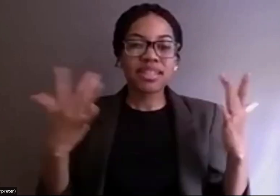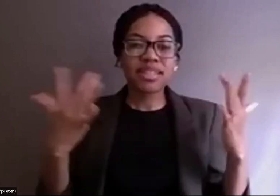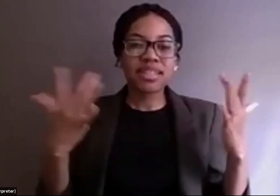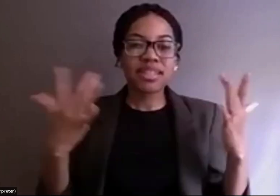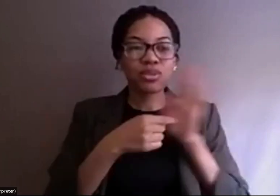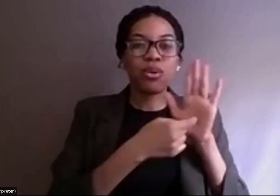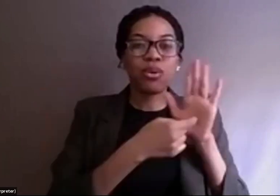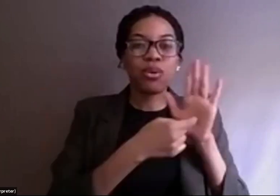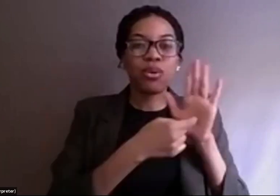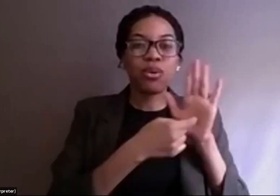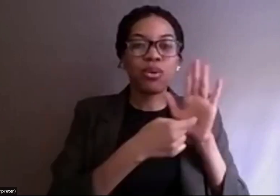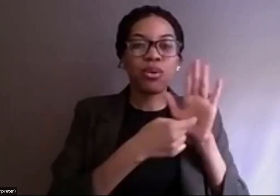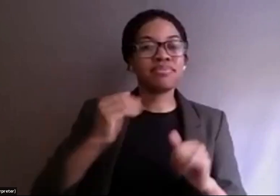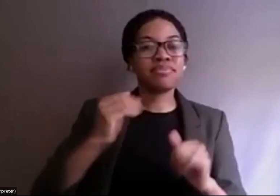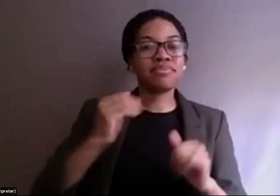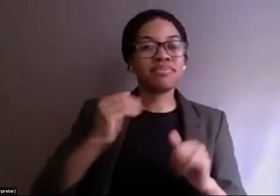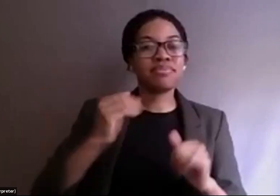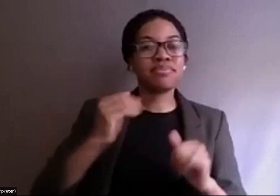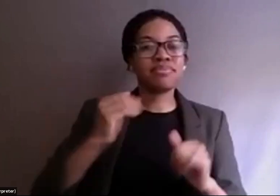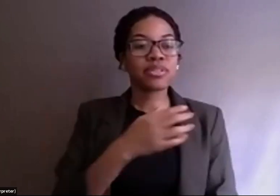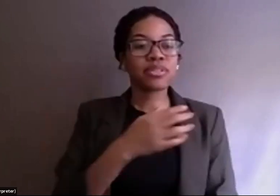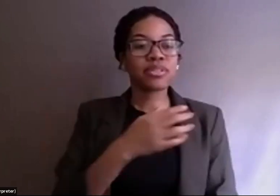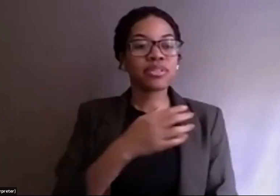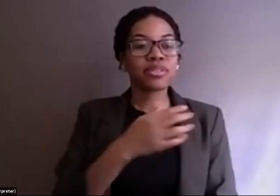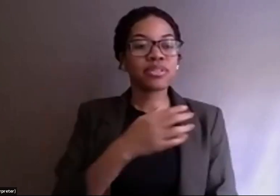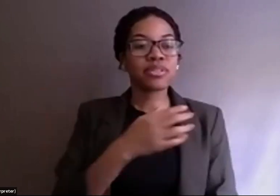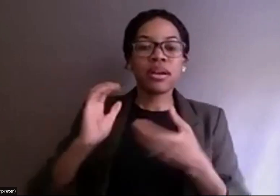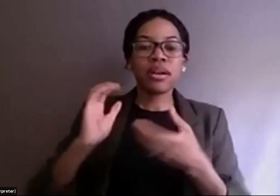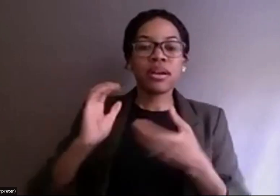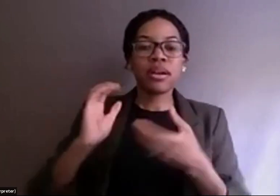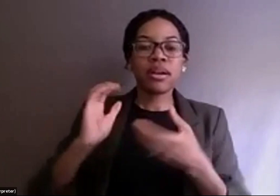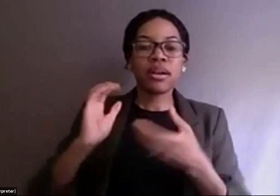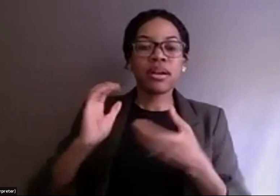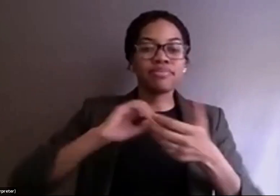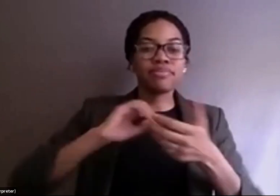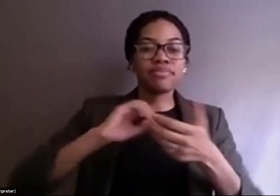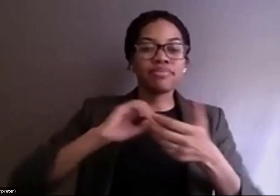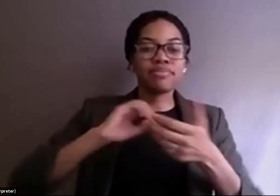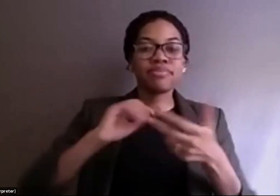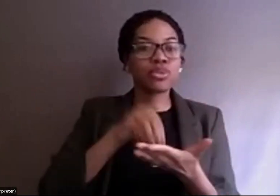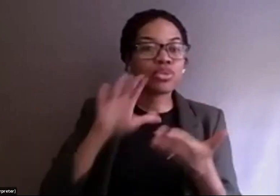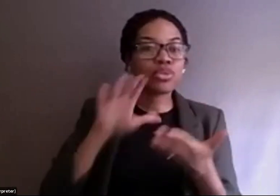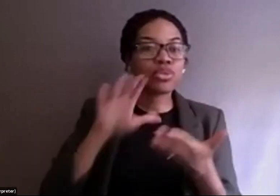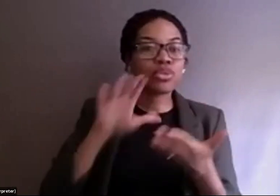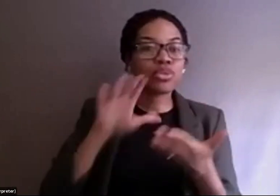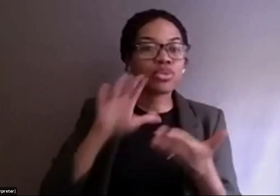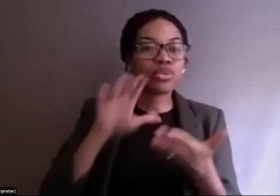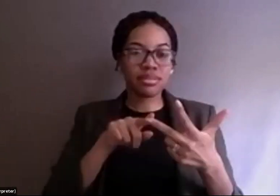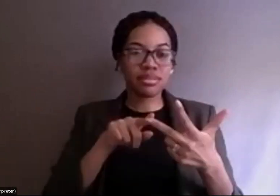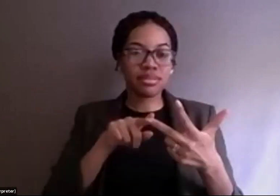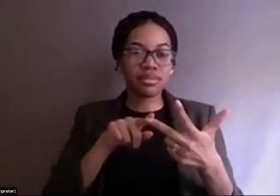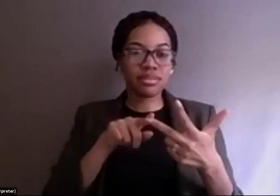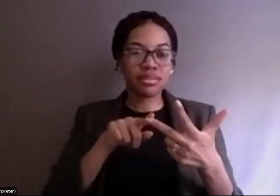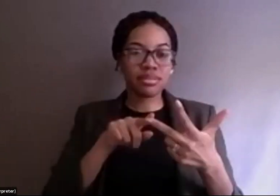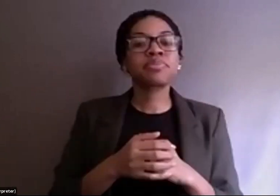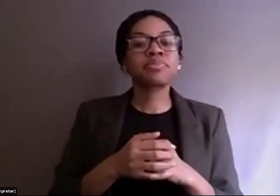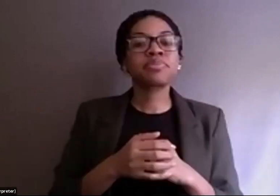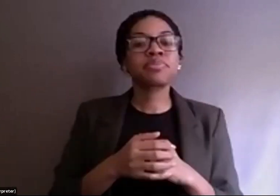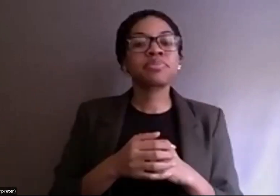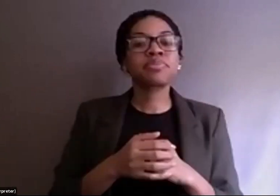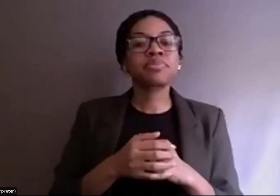activists and organizers, teachers, students, and other justice-oriented folks. Can you tell us